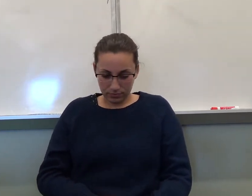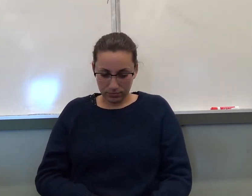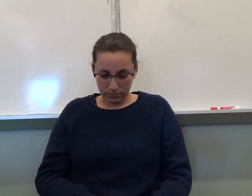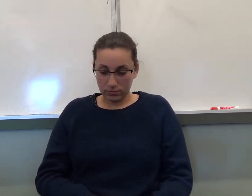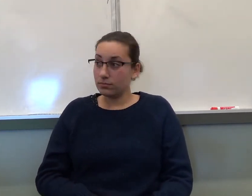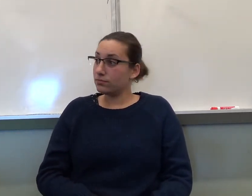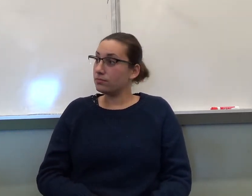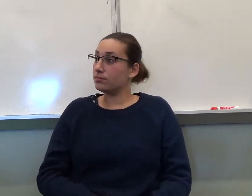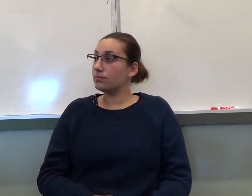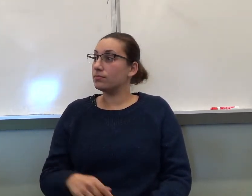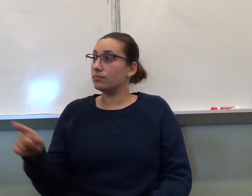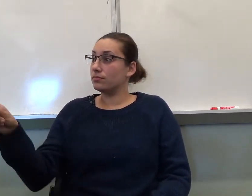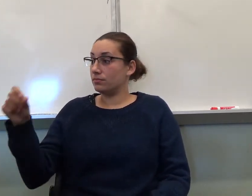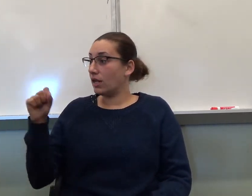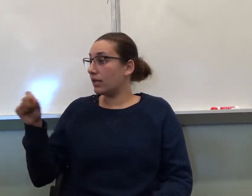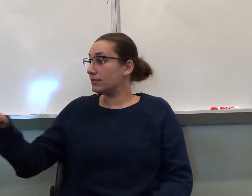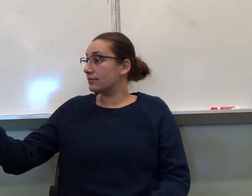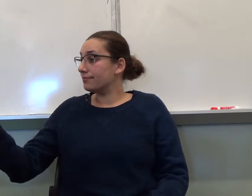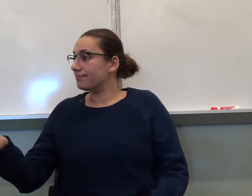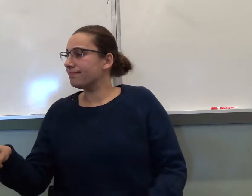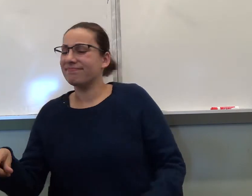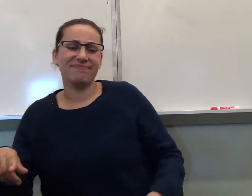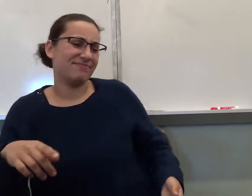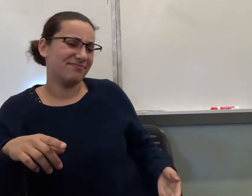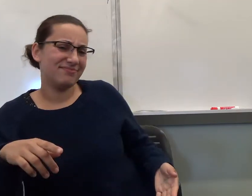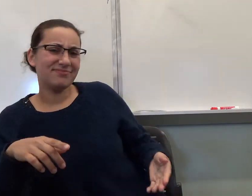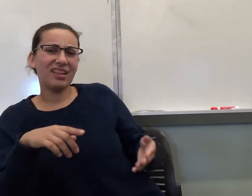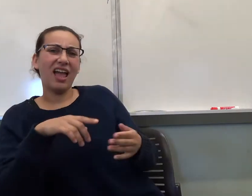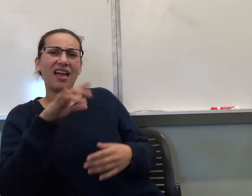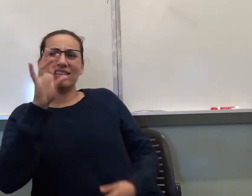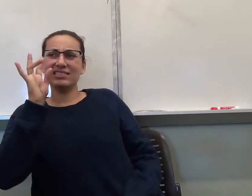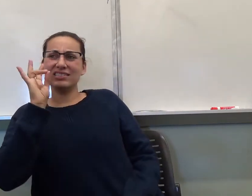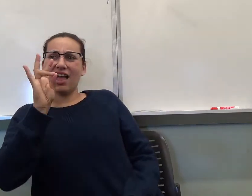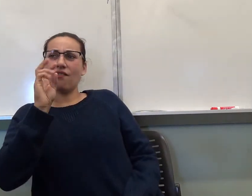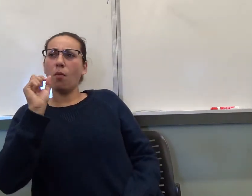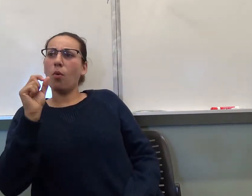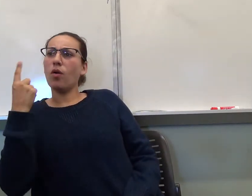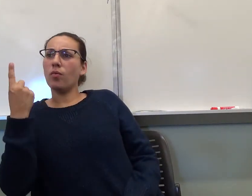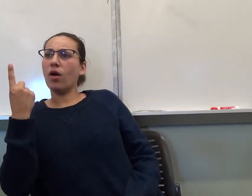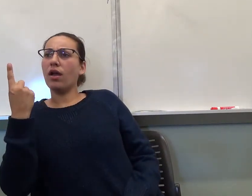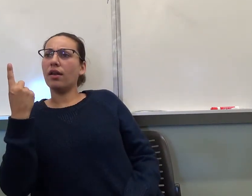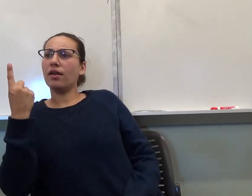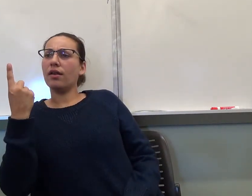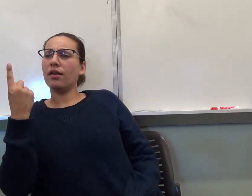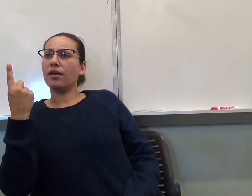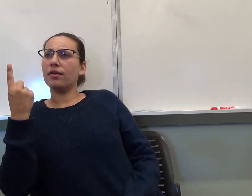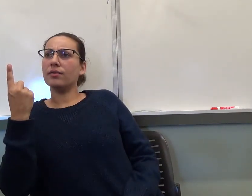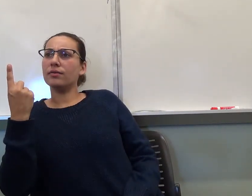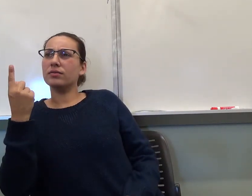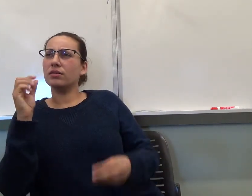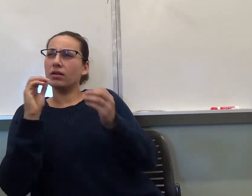Yes? This is on 7.1, and it is number